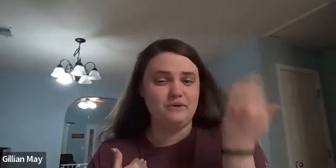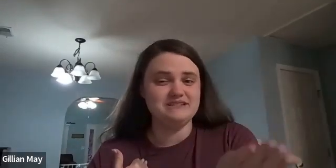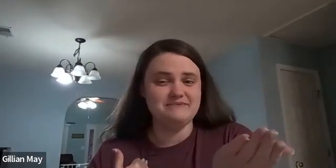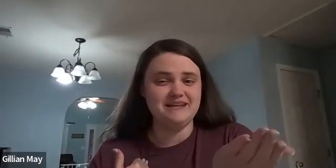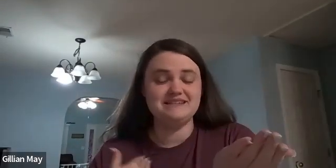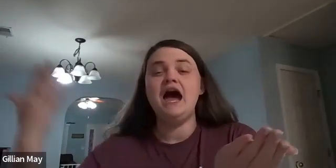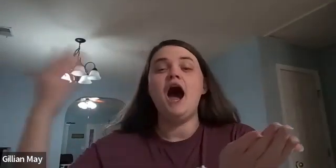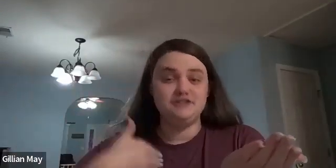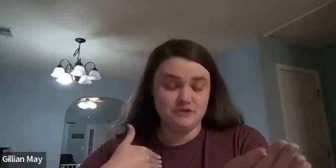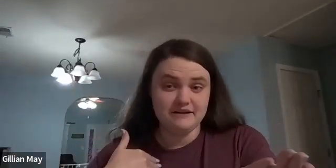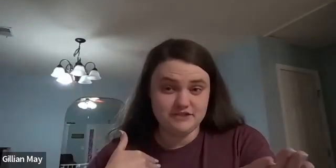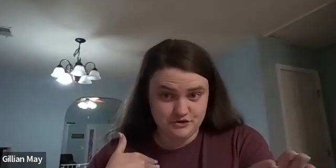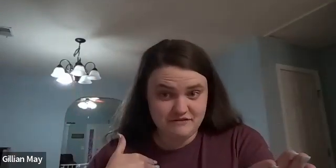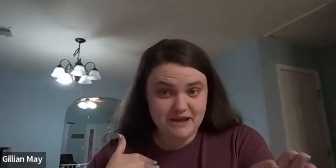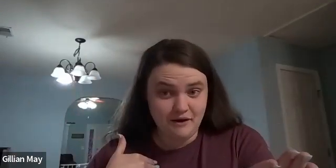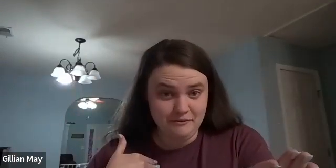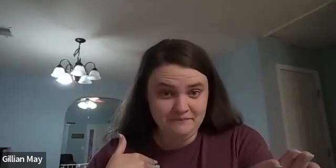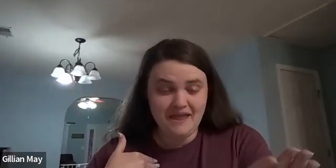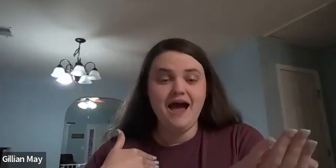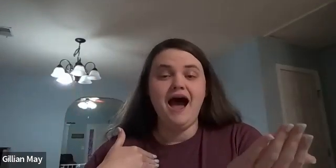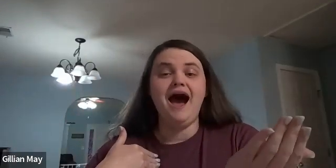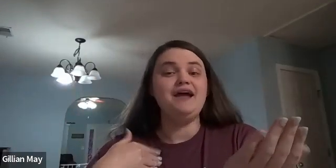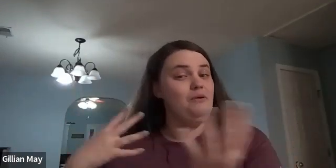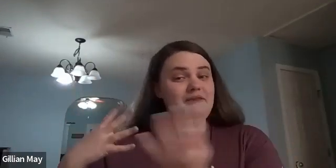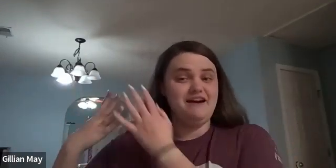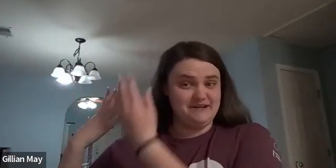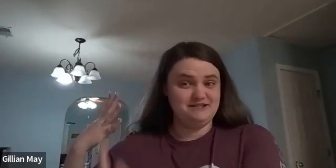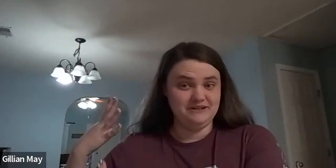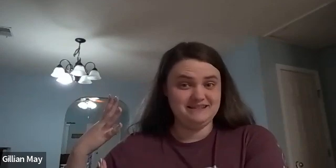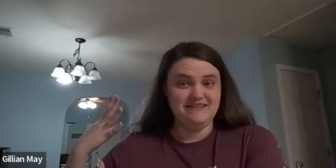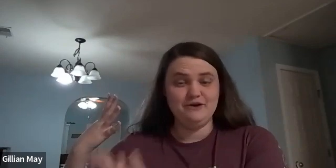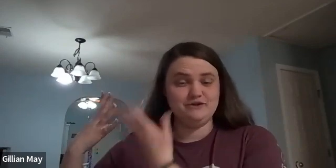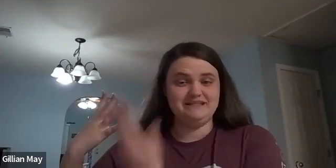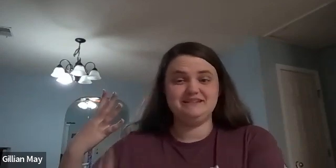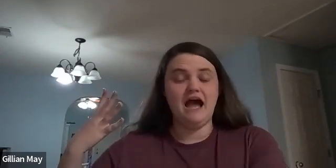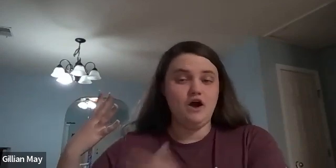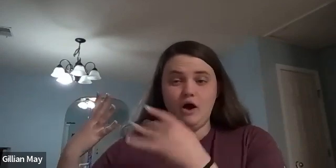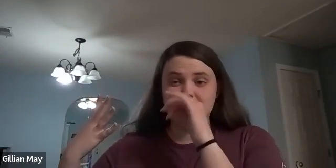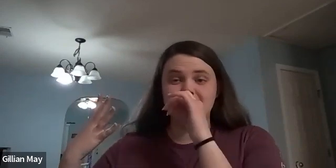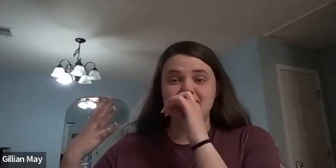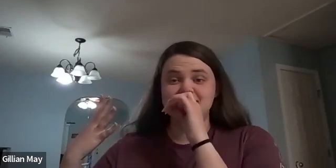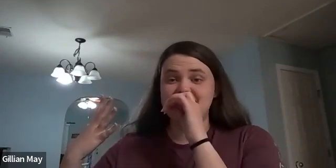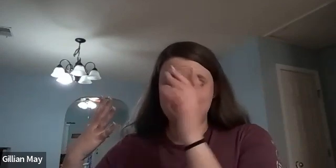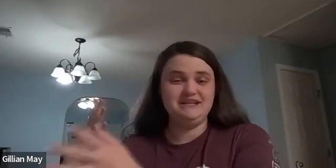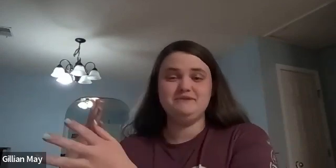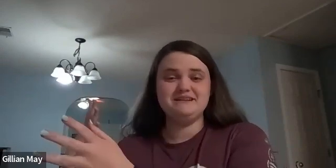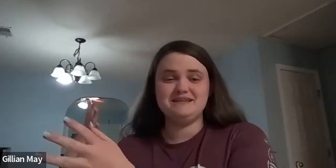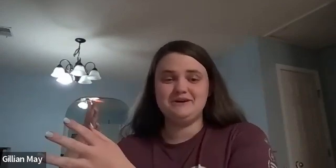say my kids. I do not have children of my own. I only have my students, and those are basically, I call them my kids. I did it with my summer